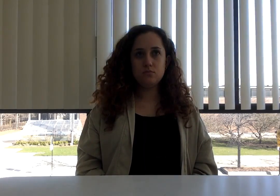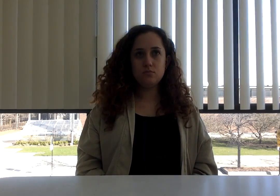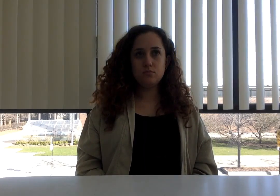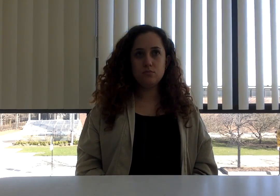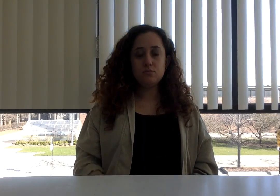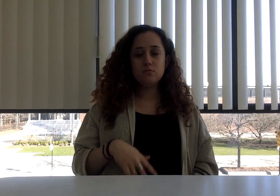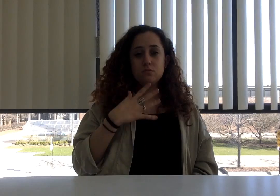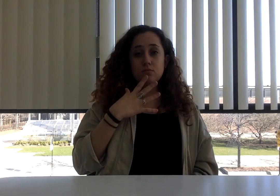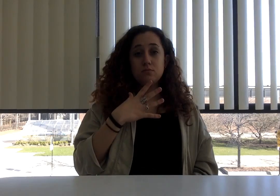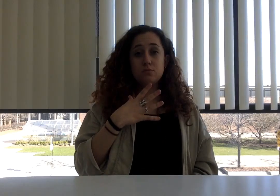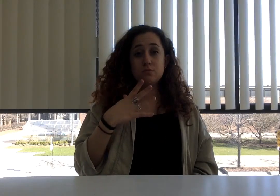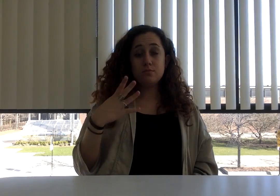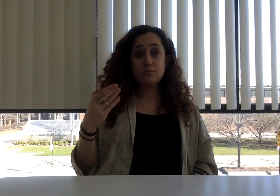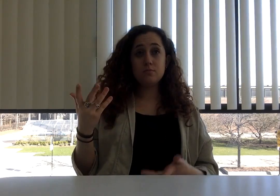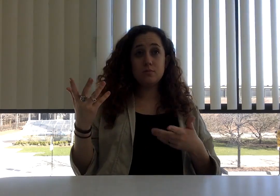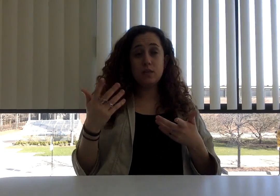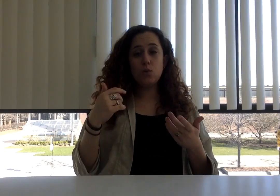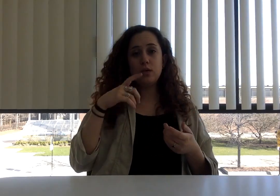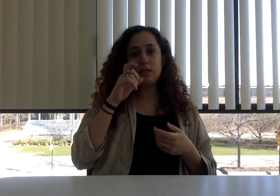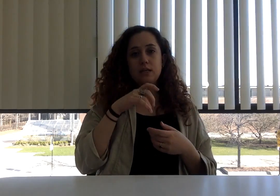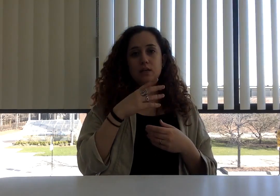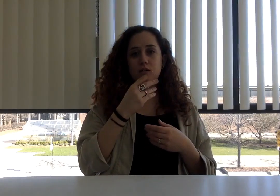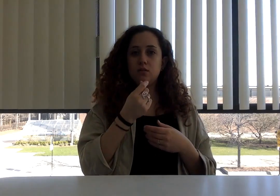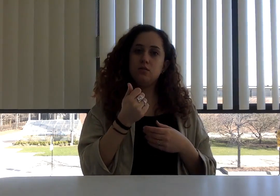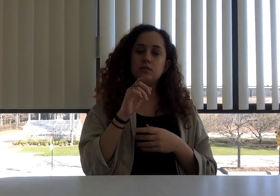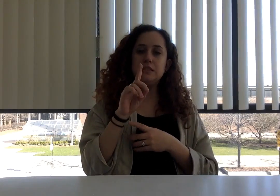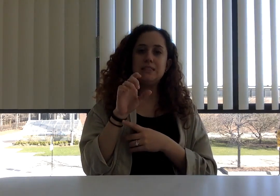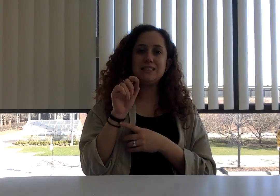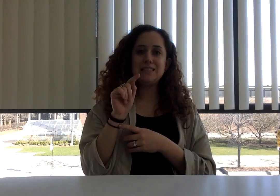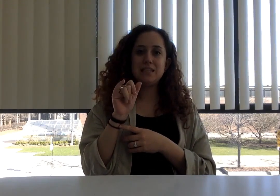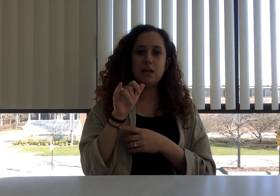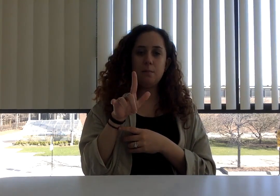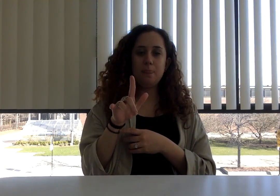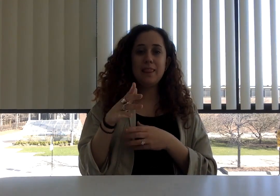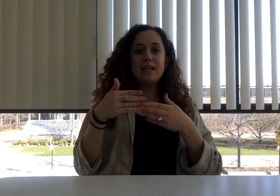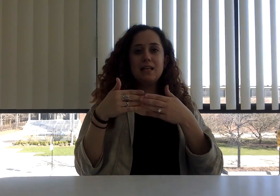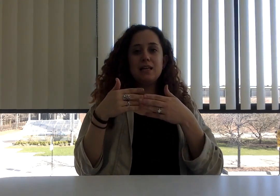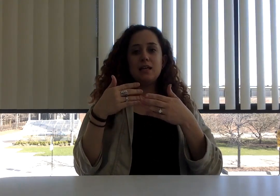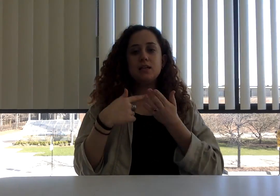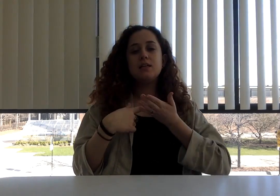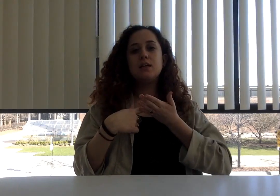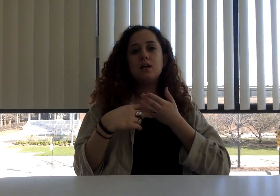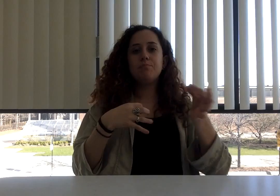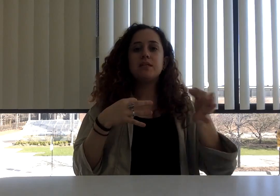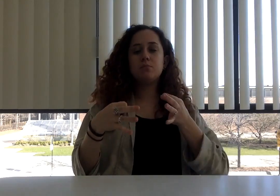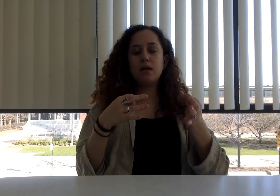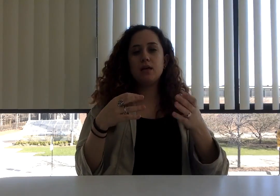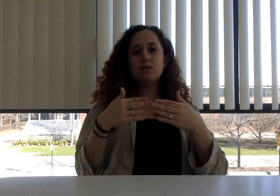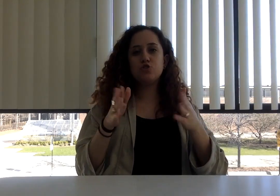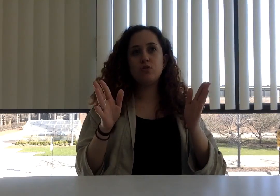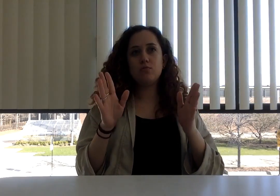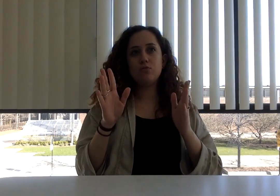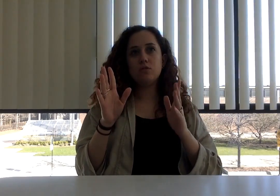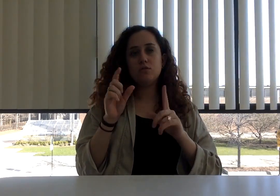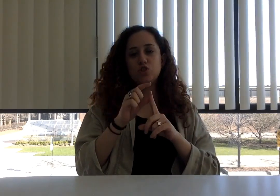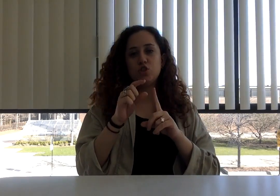here we needed a little bit of detail. Explain in general terms how you solve this system. So I needed